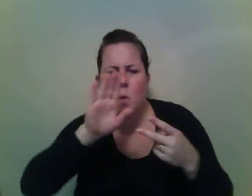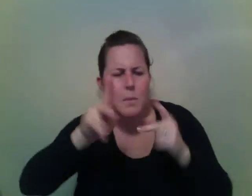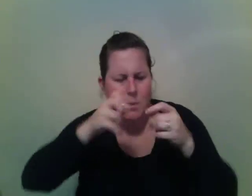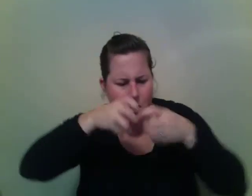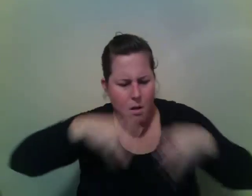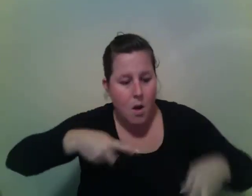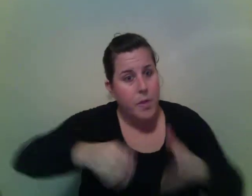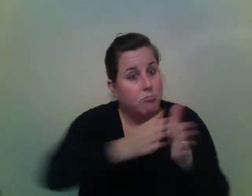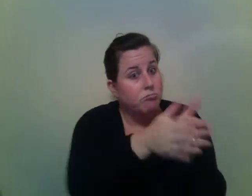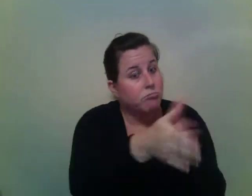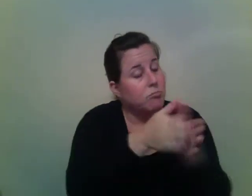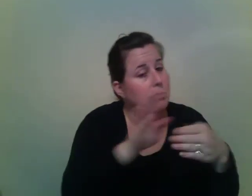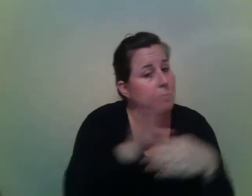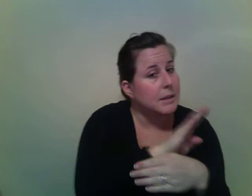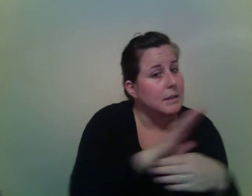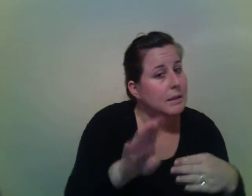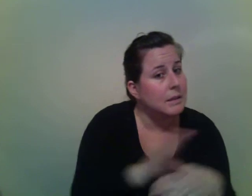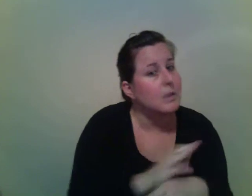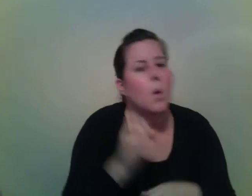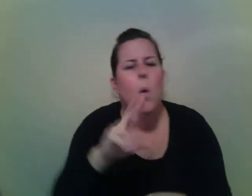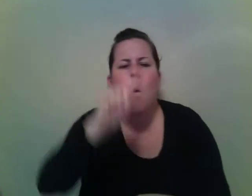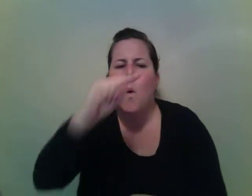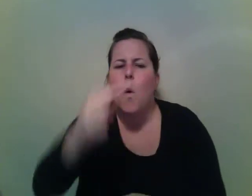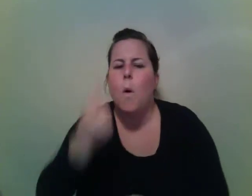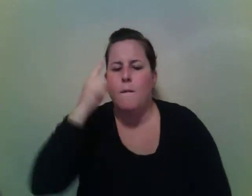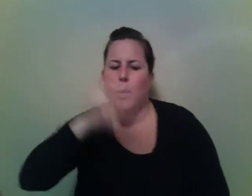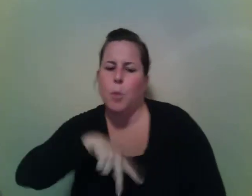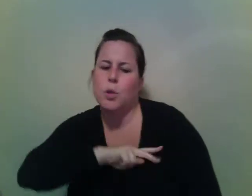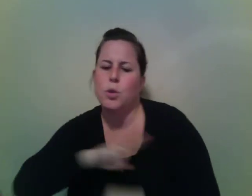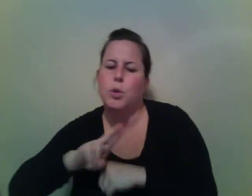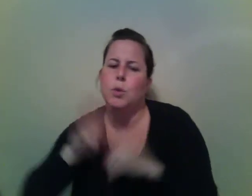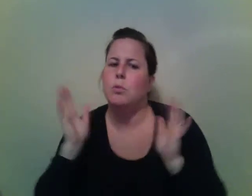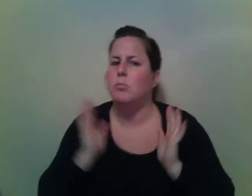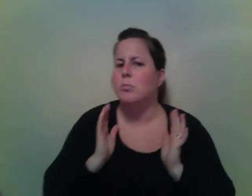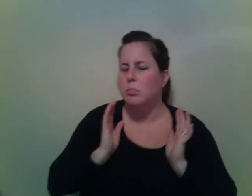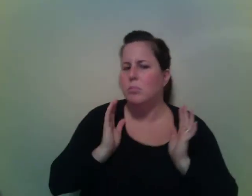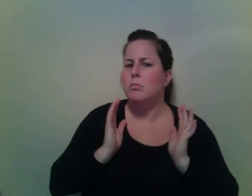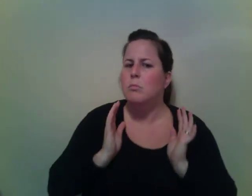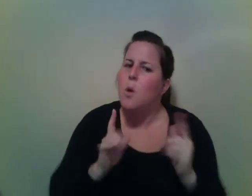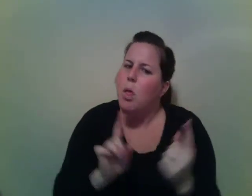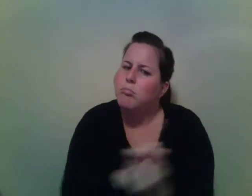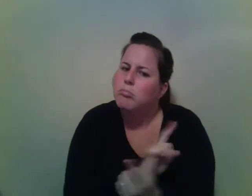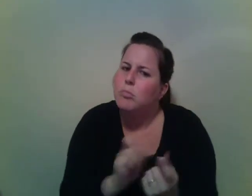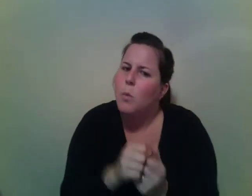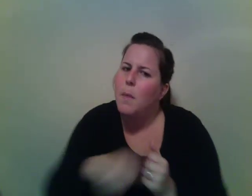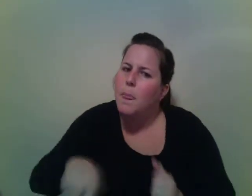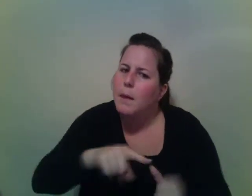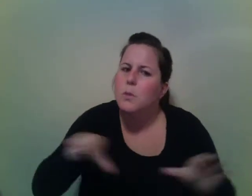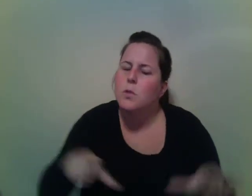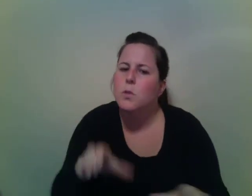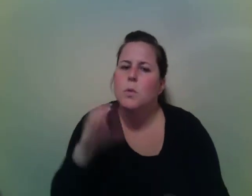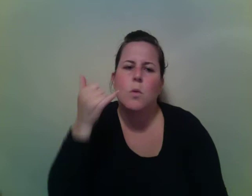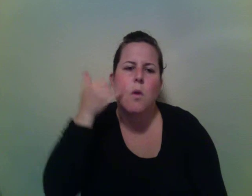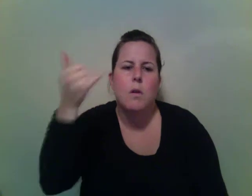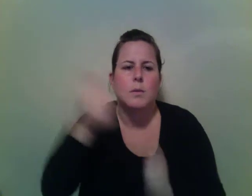for business, or are they using their account just for personal? Get to know them. Do care calls. I know that many people talk